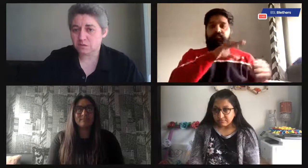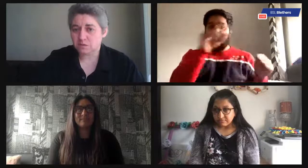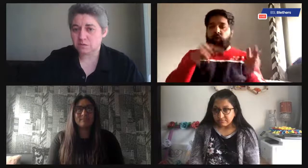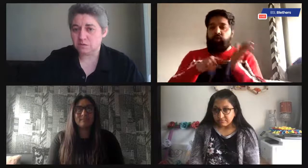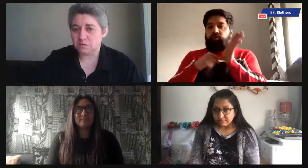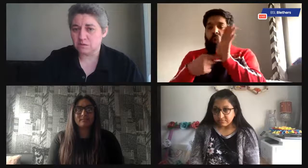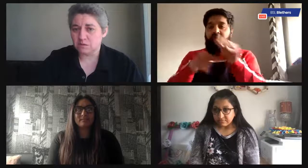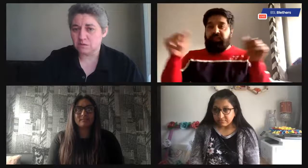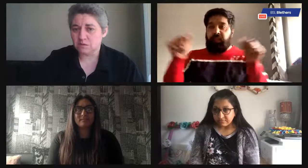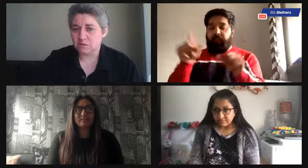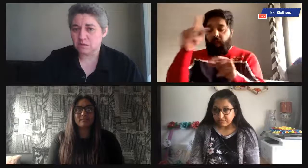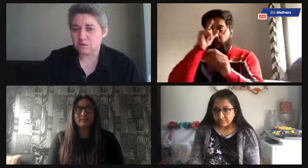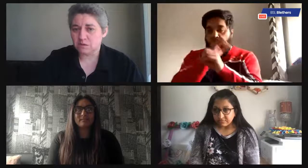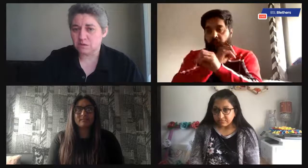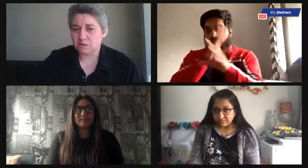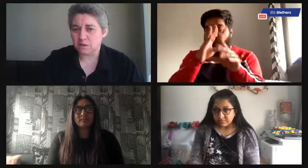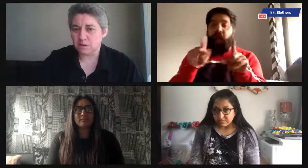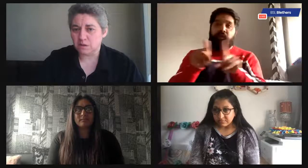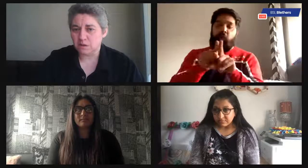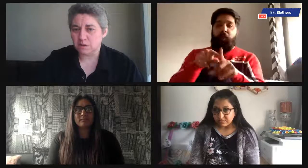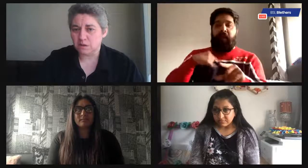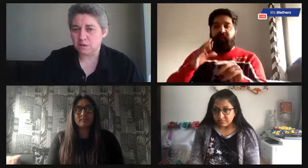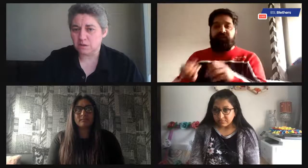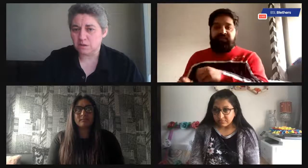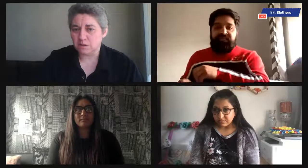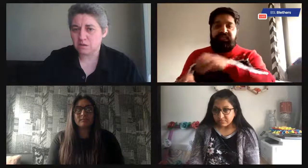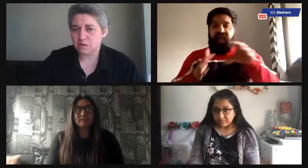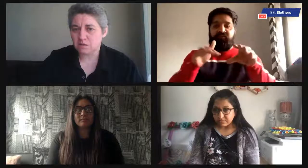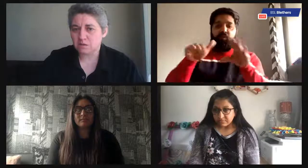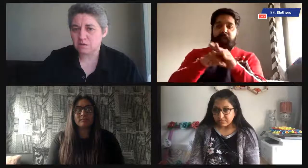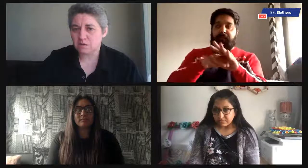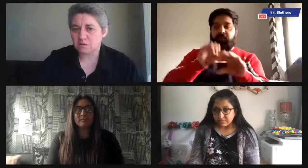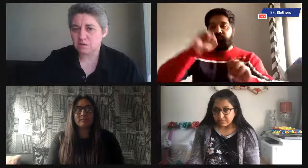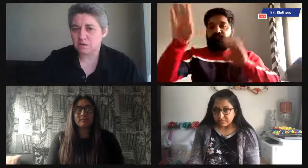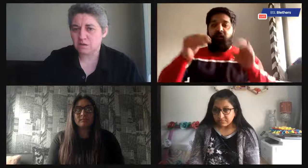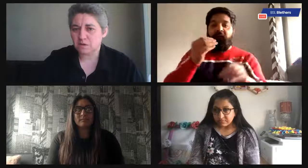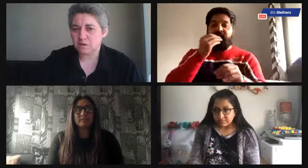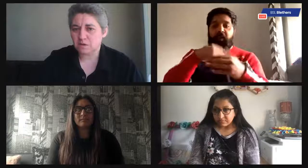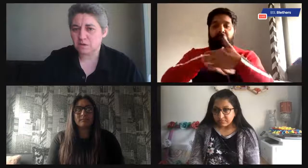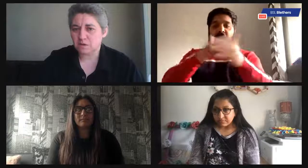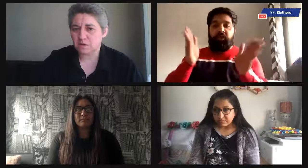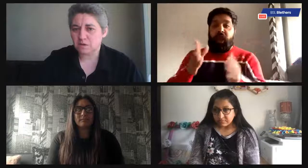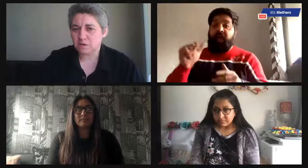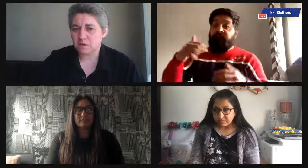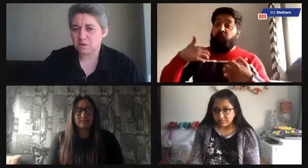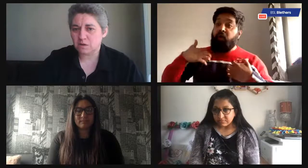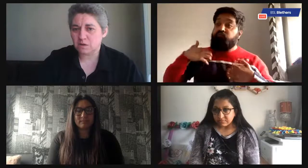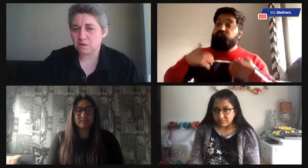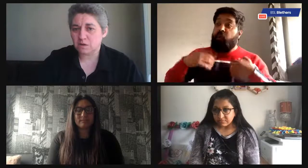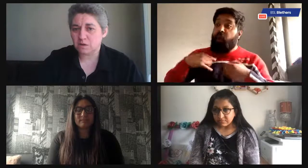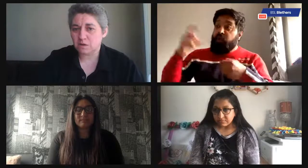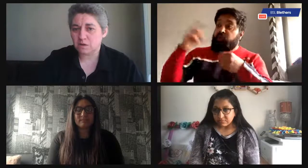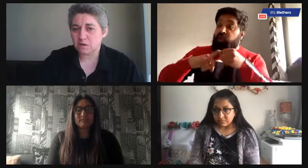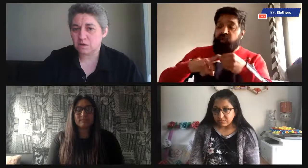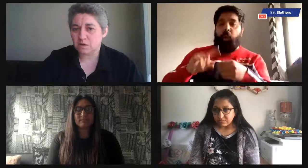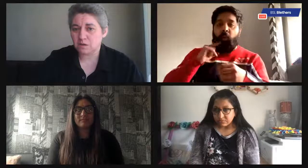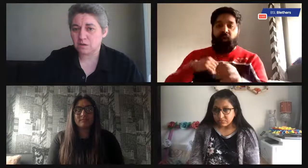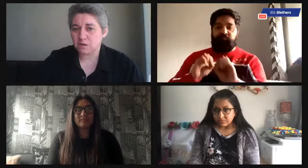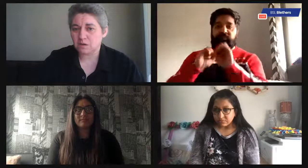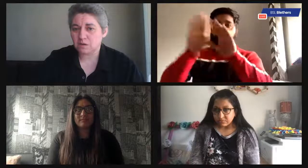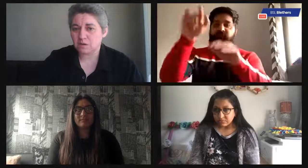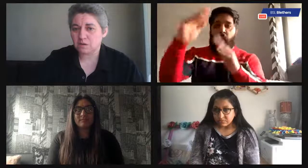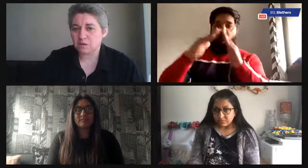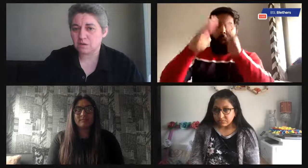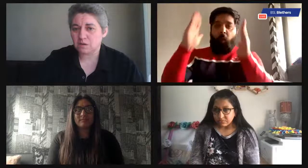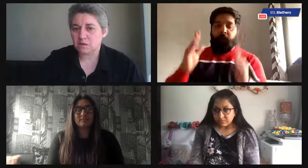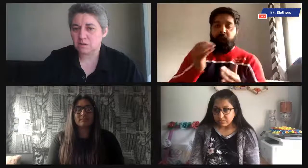people to do that, and also we do it on evenings as well. And maybe we'll have